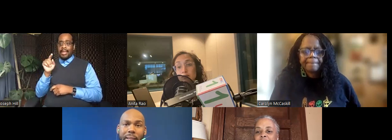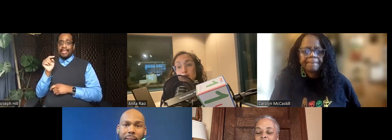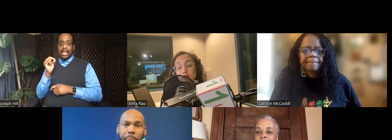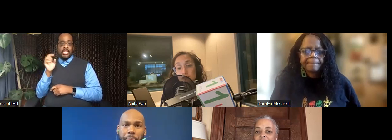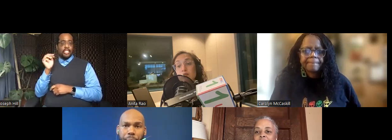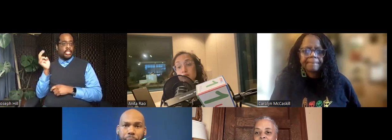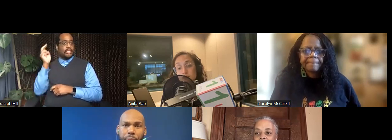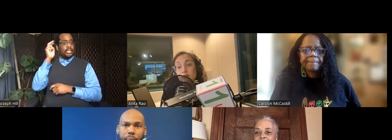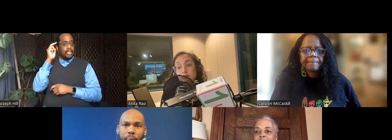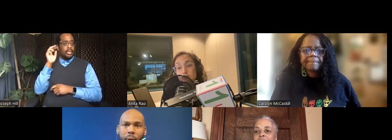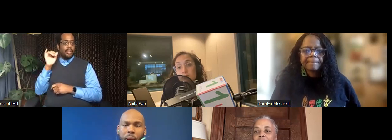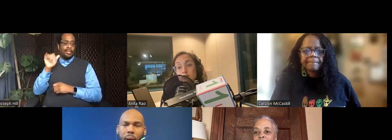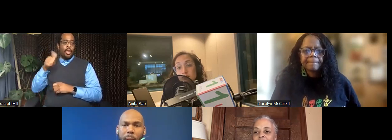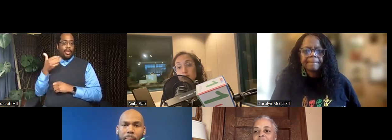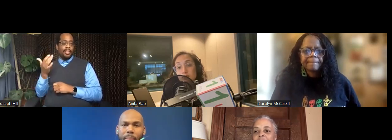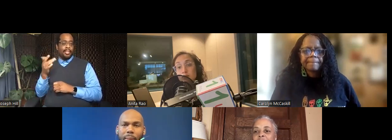cochlear implant.